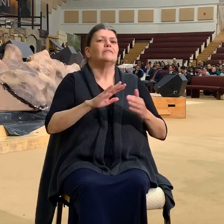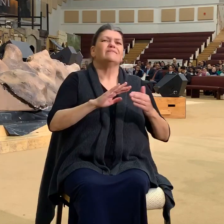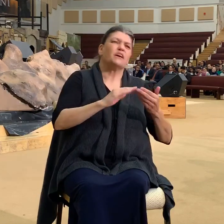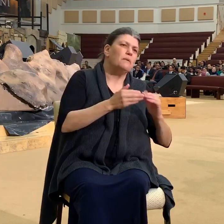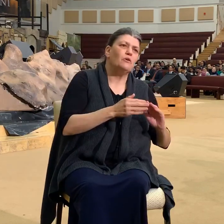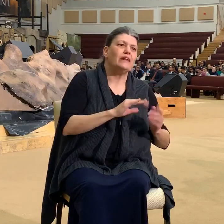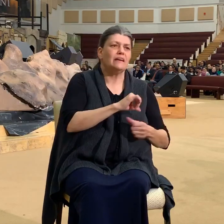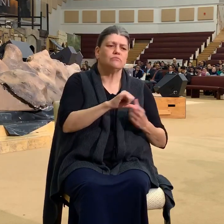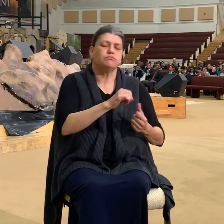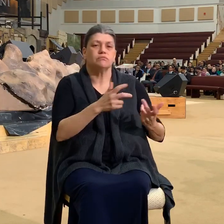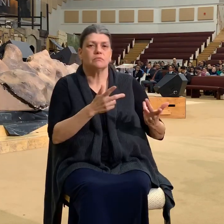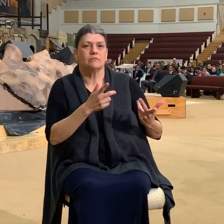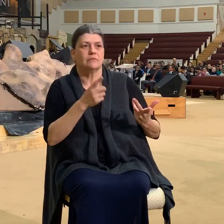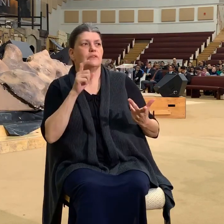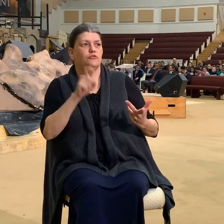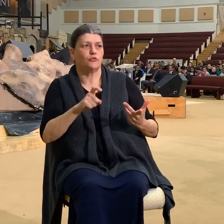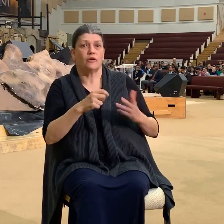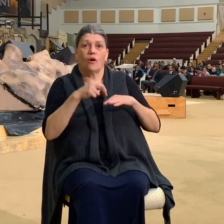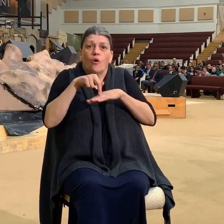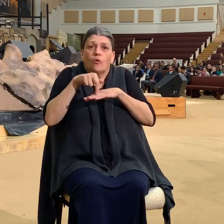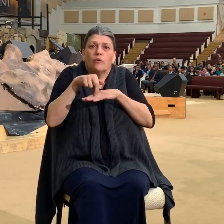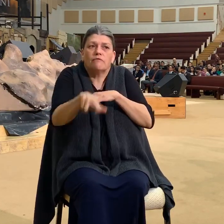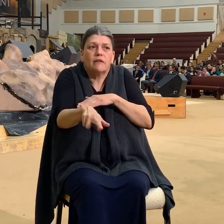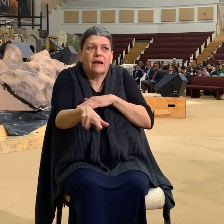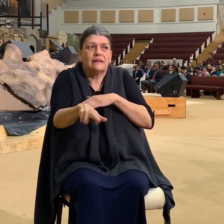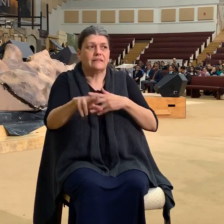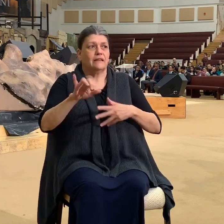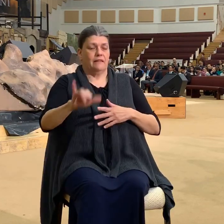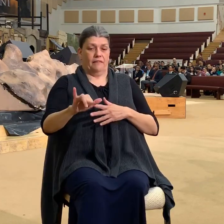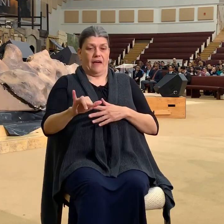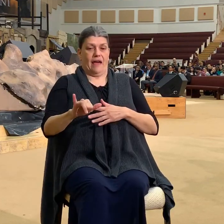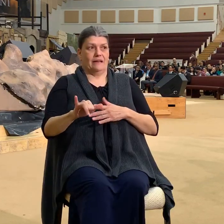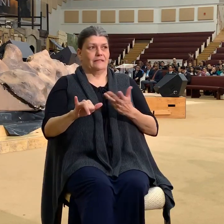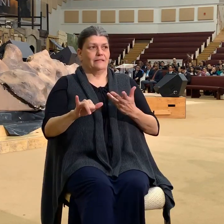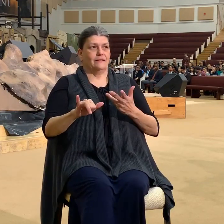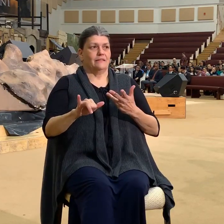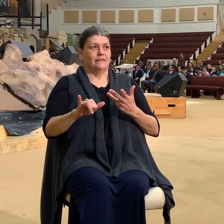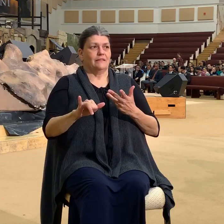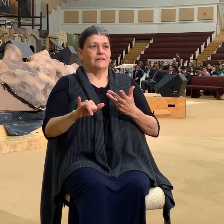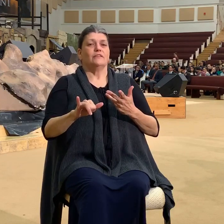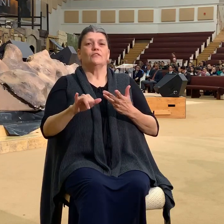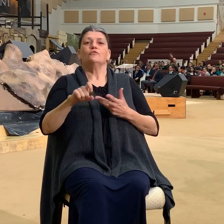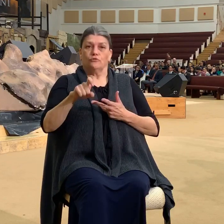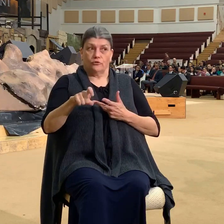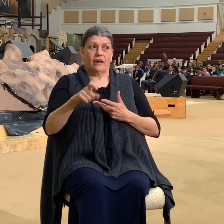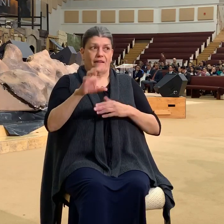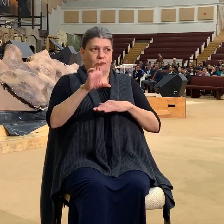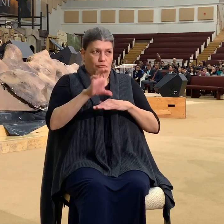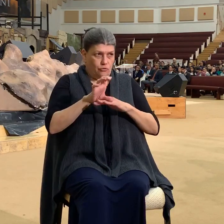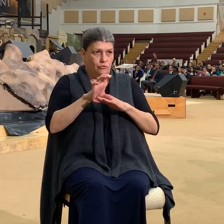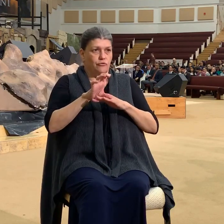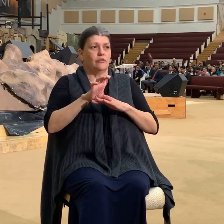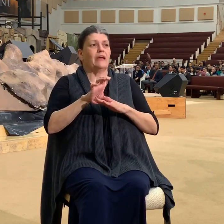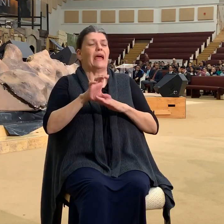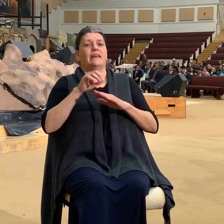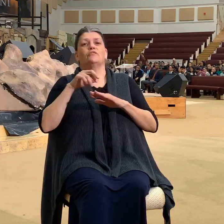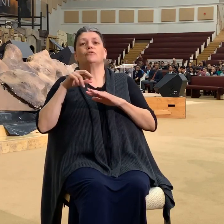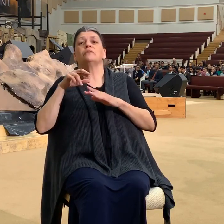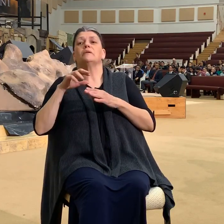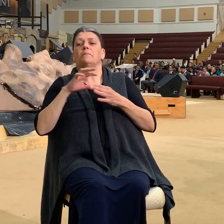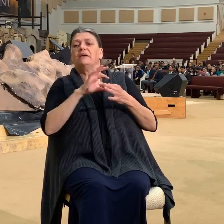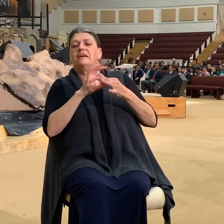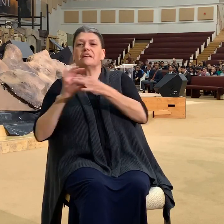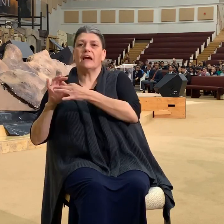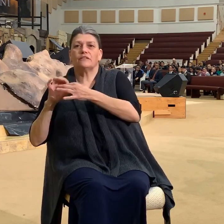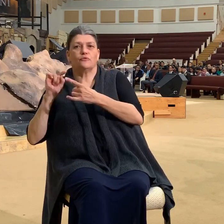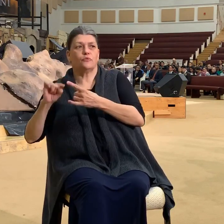the culture that is in the community or the city where that church exists. In other words, what I'm saying